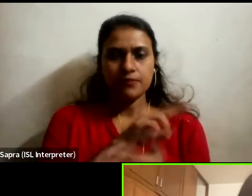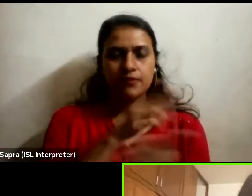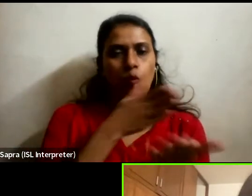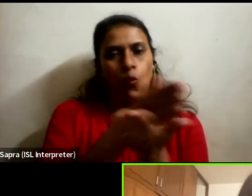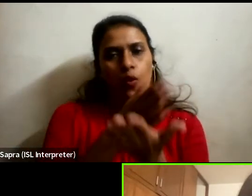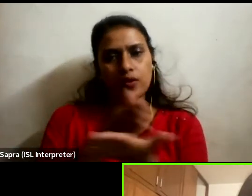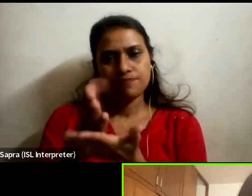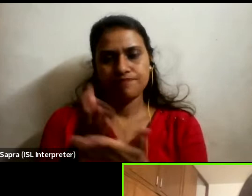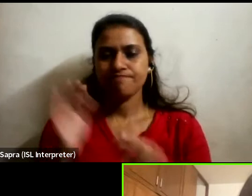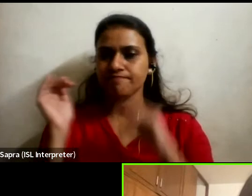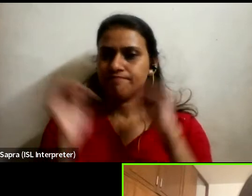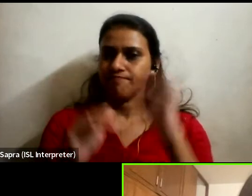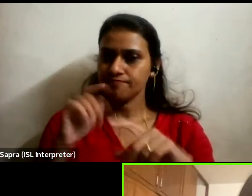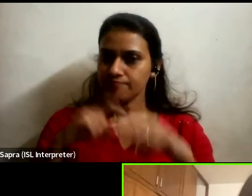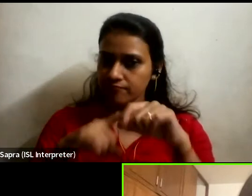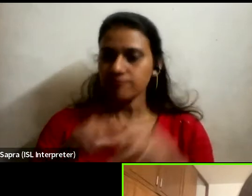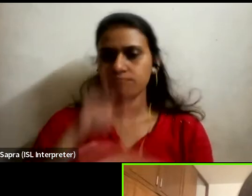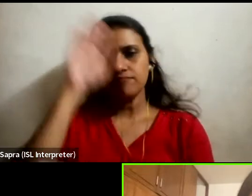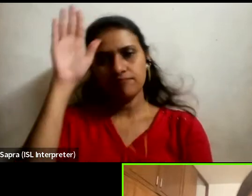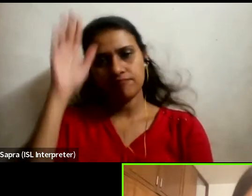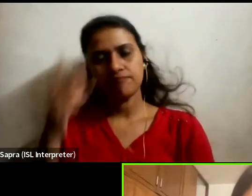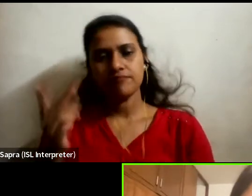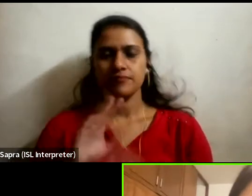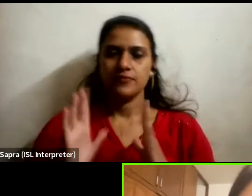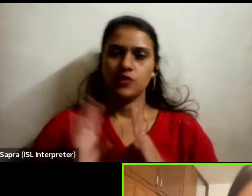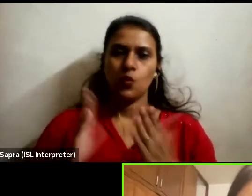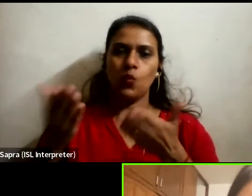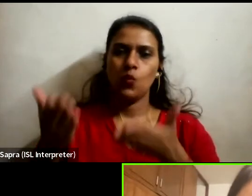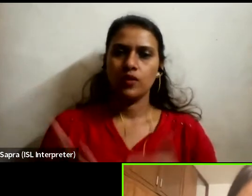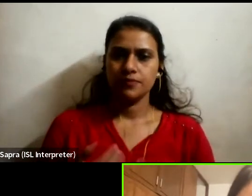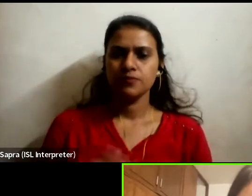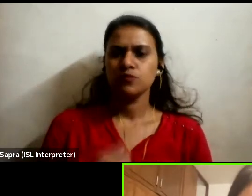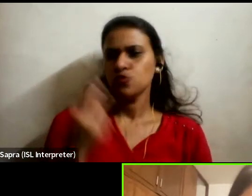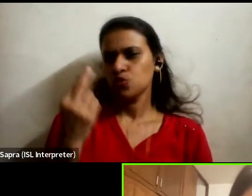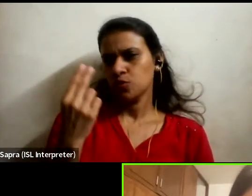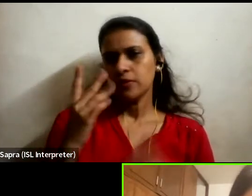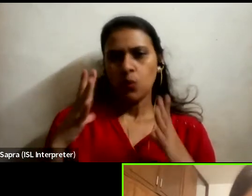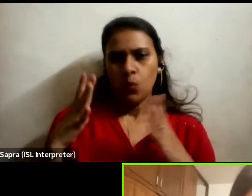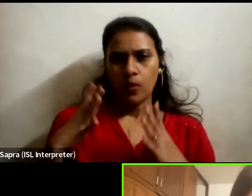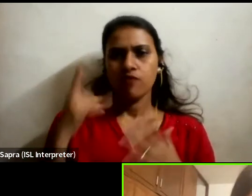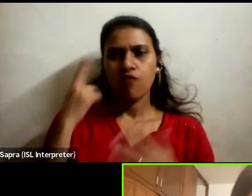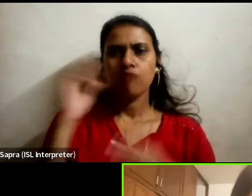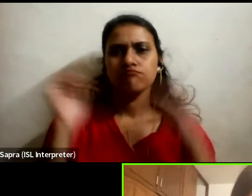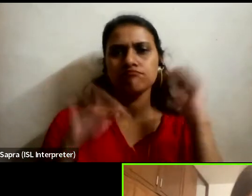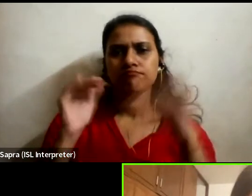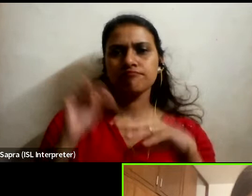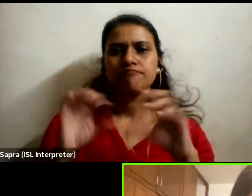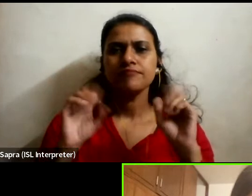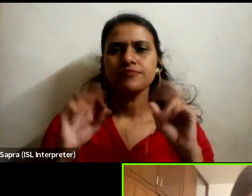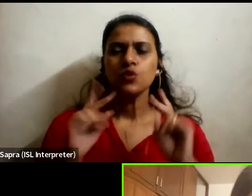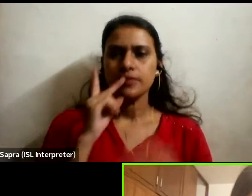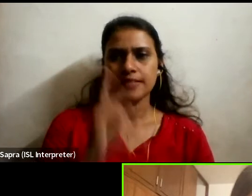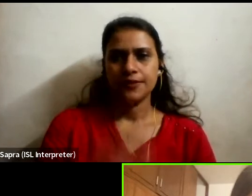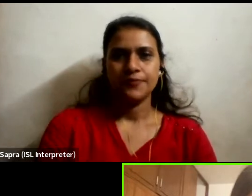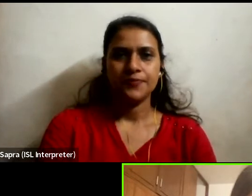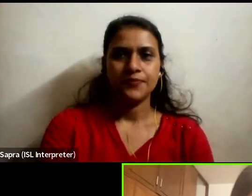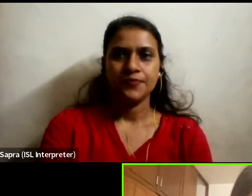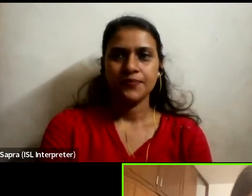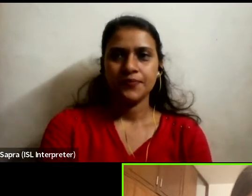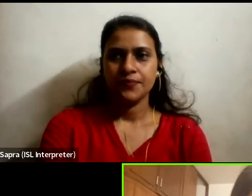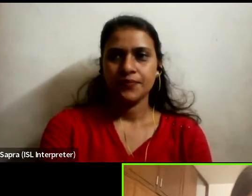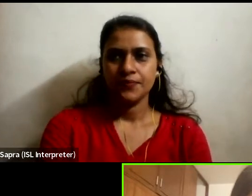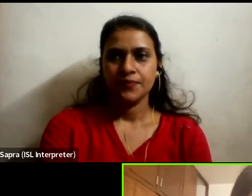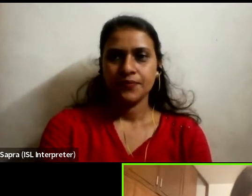your question directly. We'll just wait for a bit for questions to start coming in.